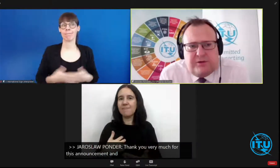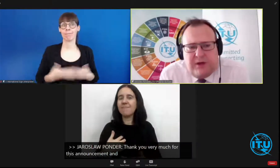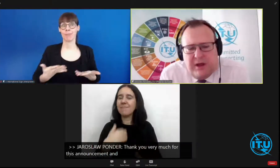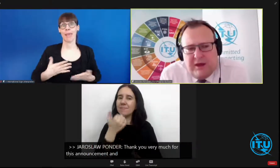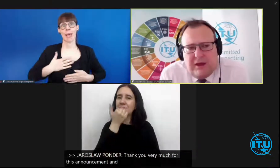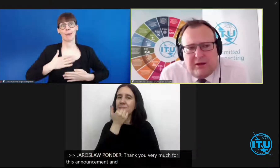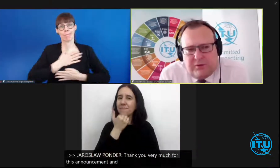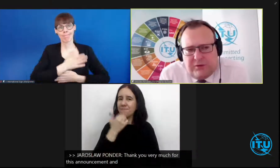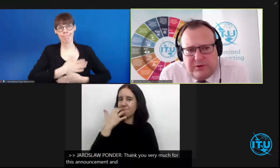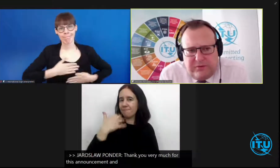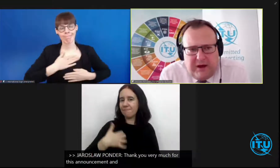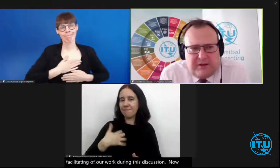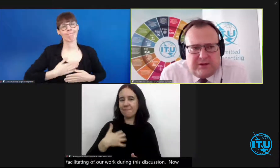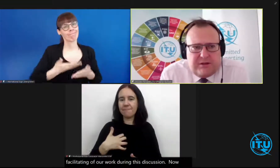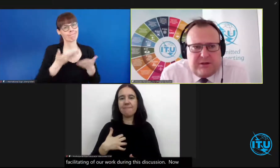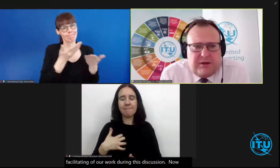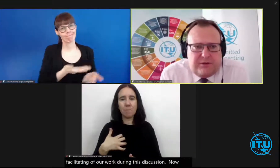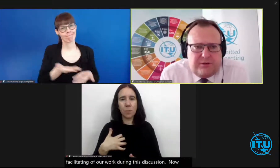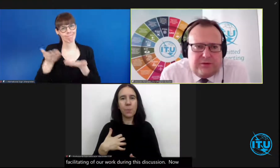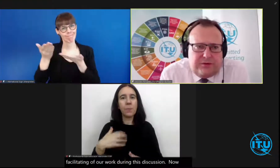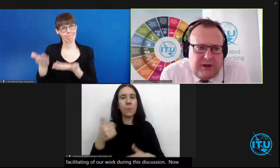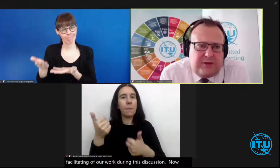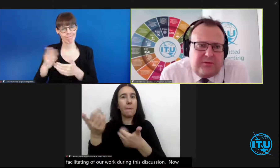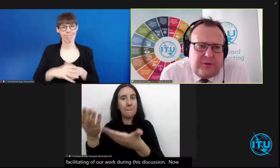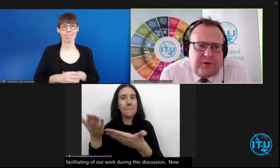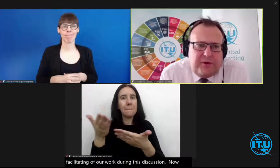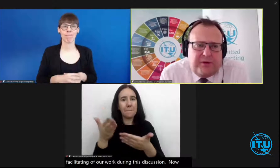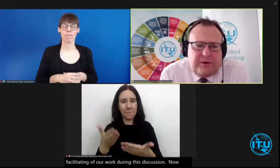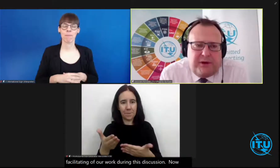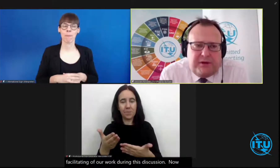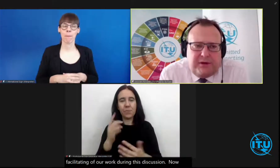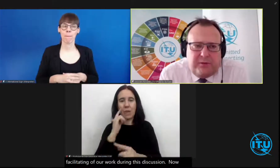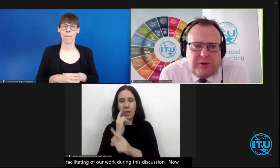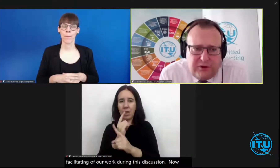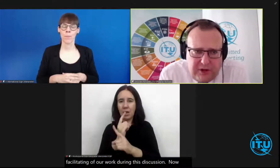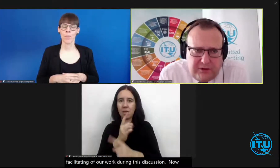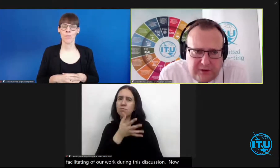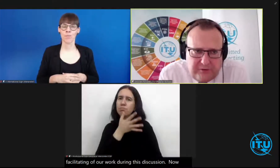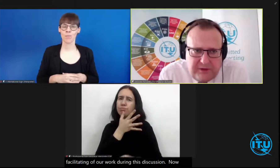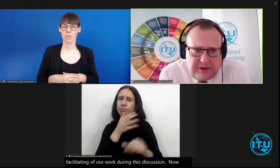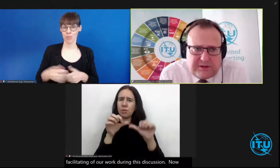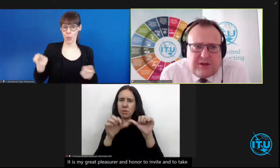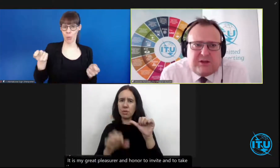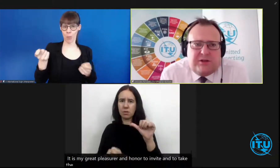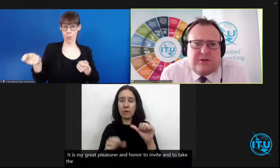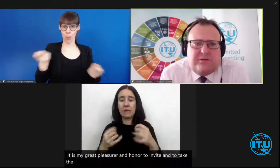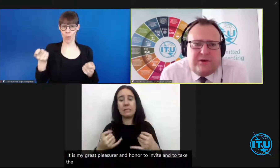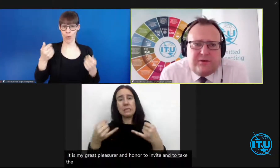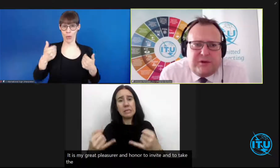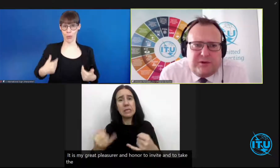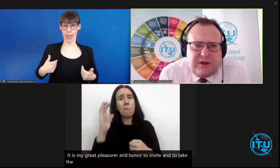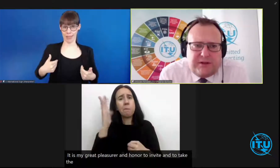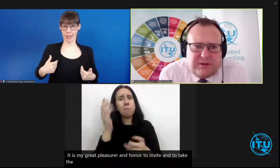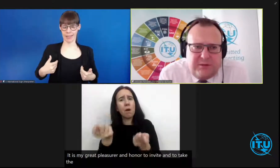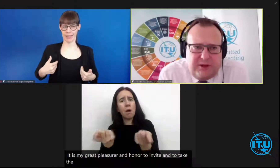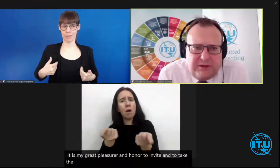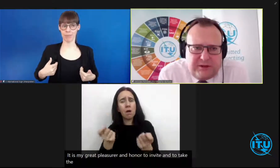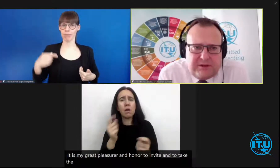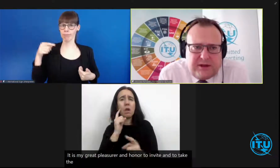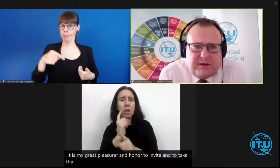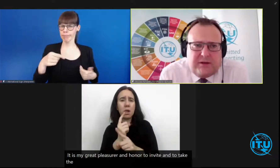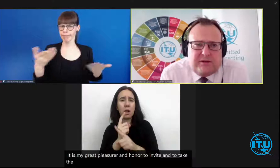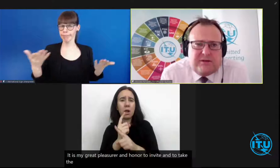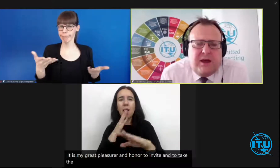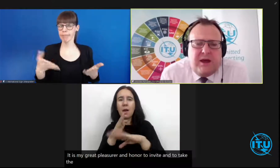and honor to invite to take the floor the moderator of the next session, focusing on the